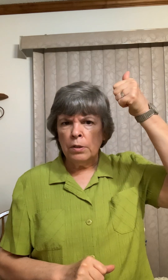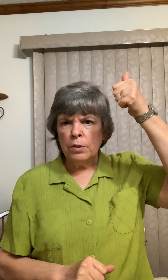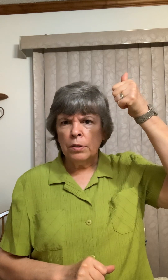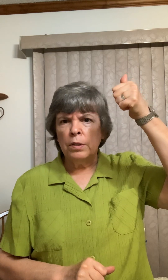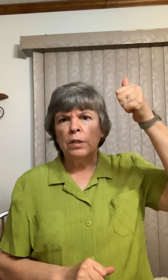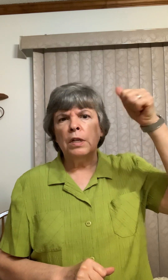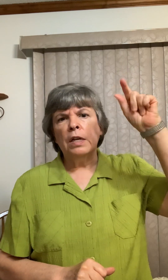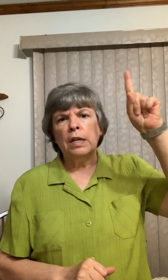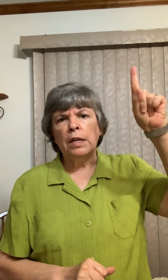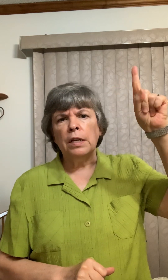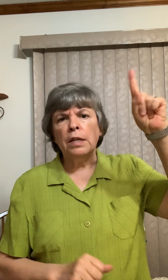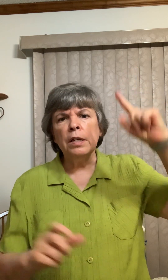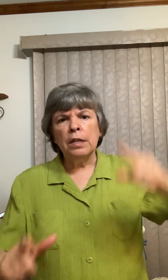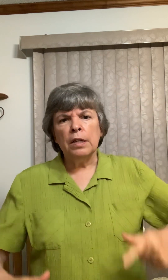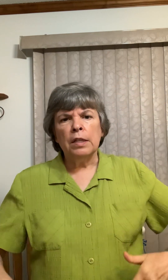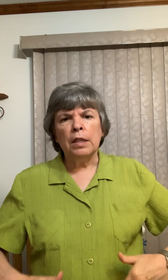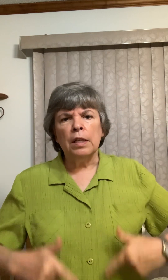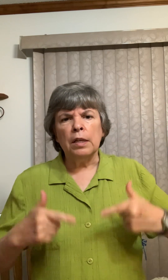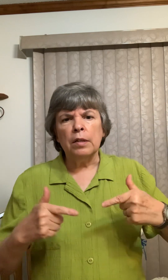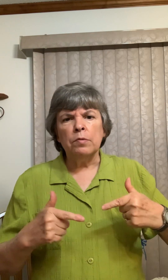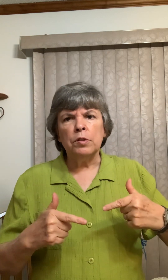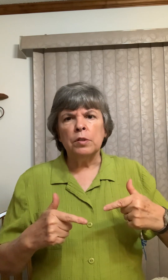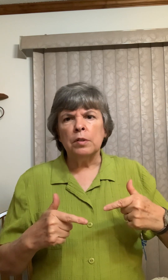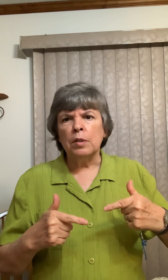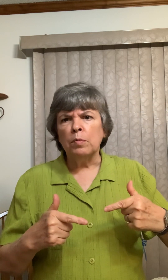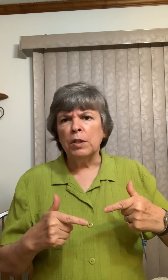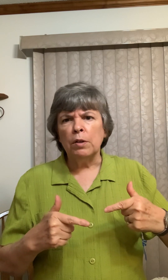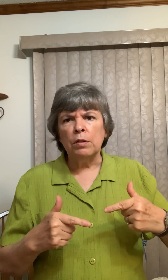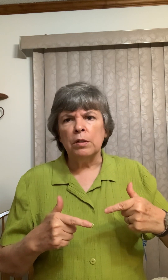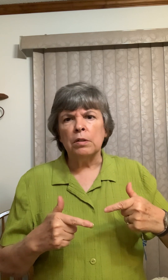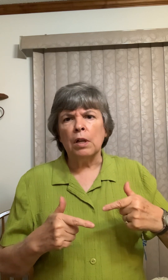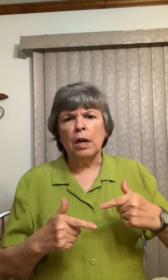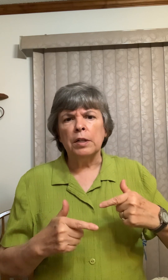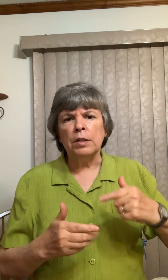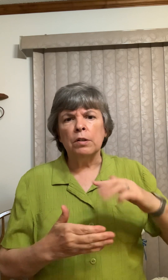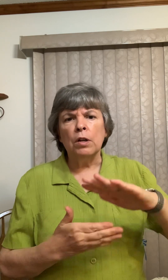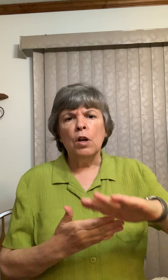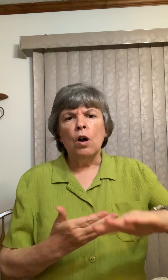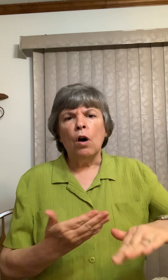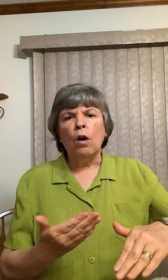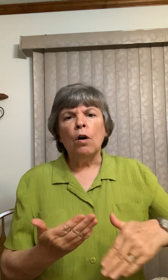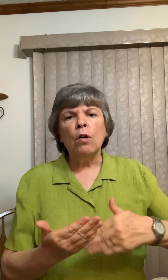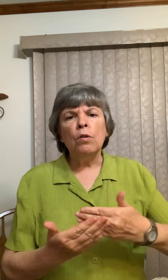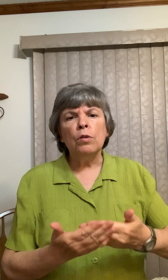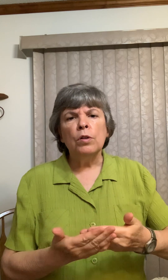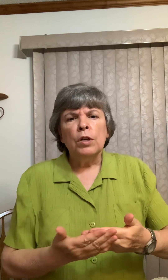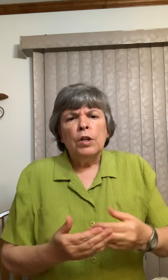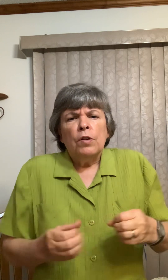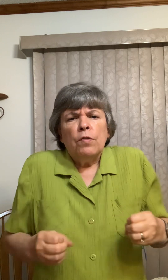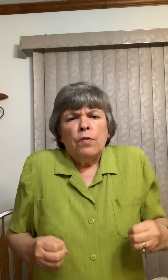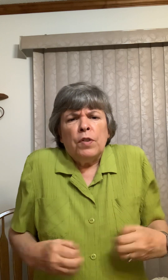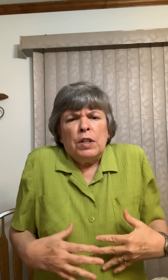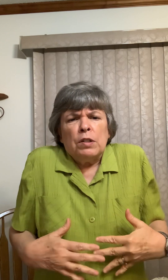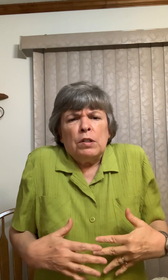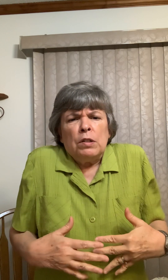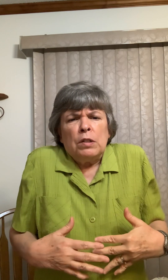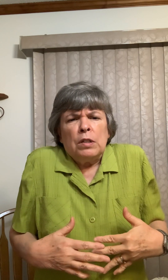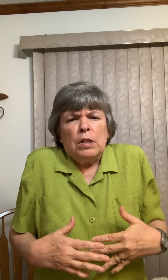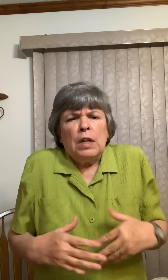Because he lives, and we know this line here, all fear